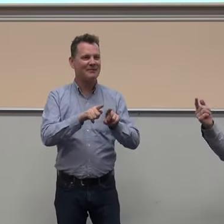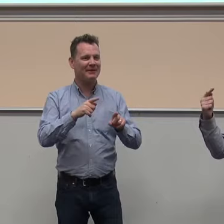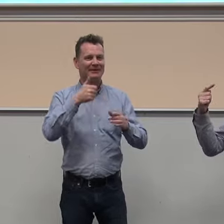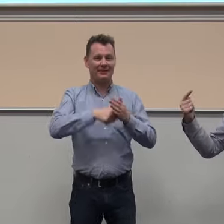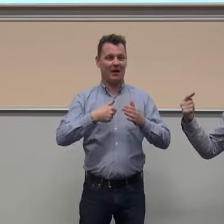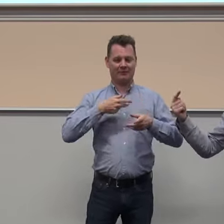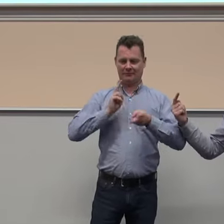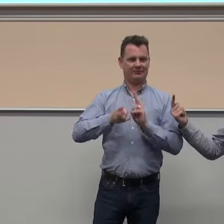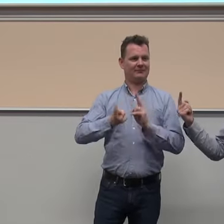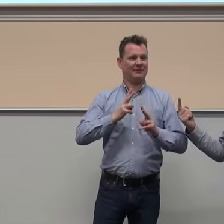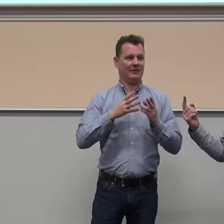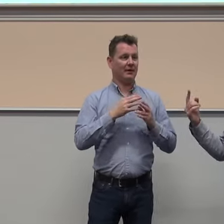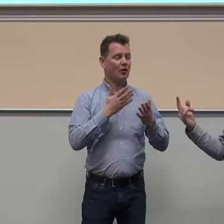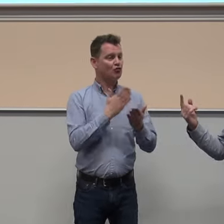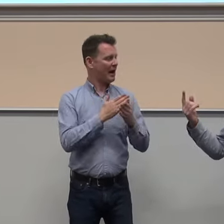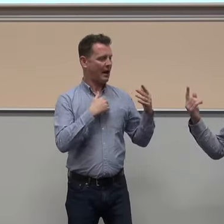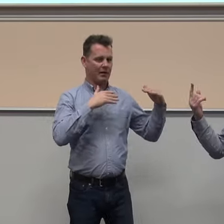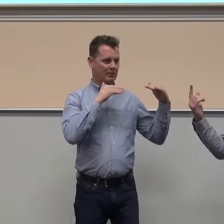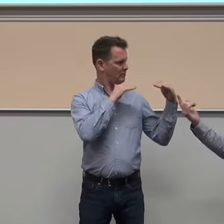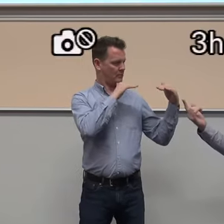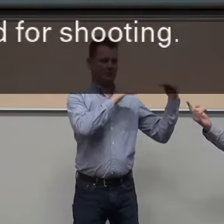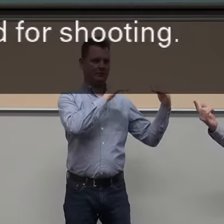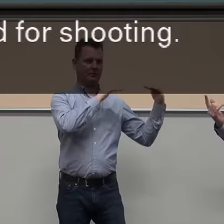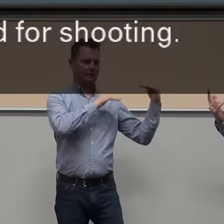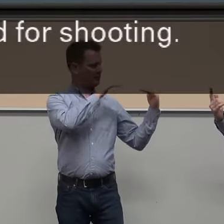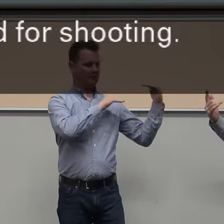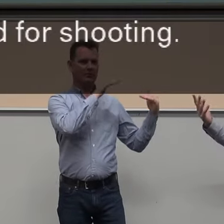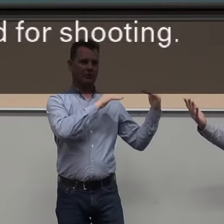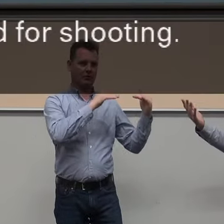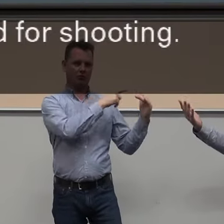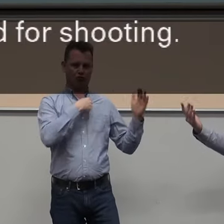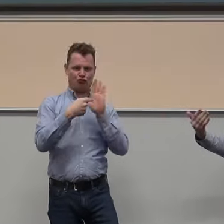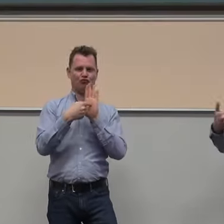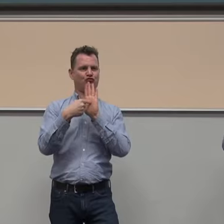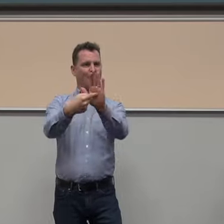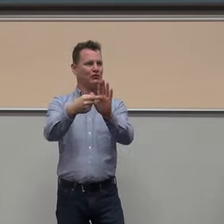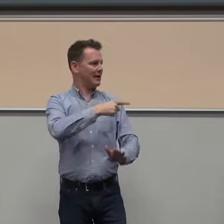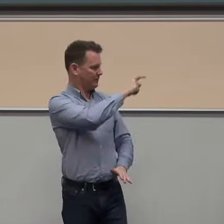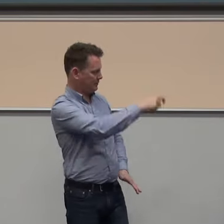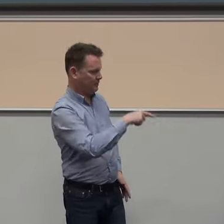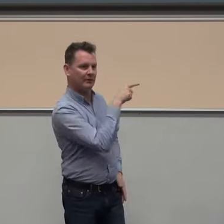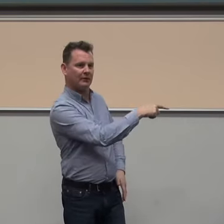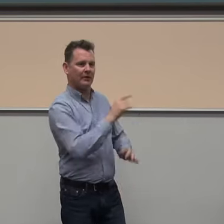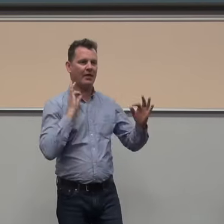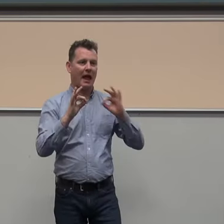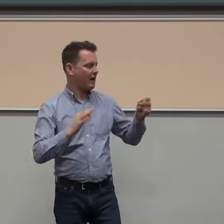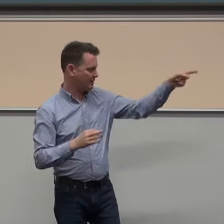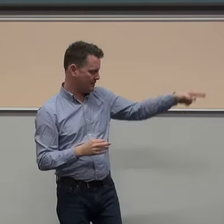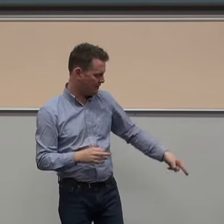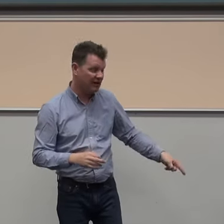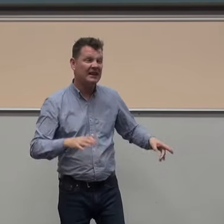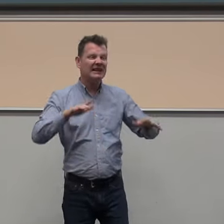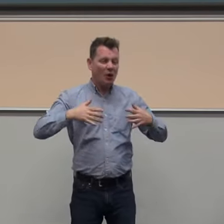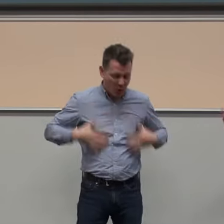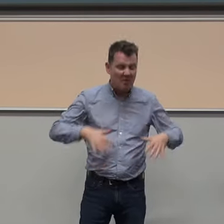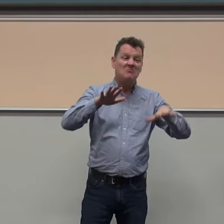interpreter, so that he gives a really accurate reflection, representation of me as the actor. Not only are we wearing